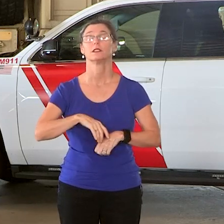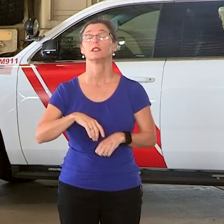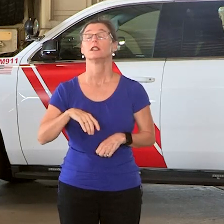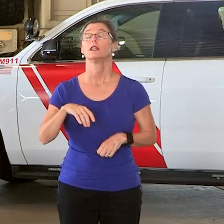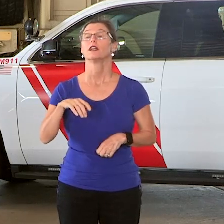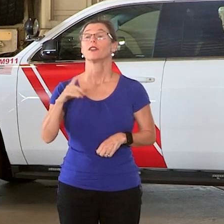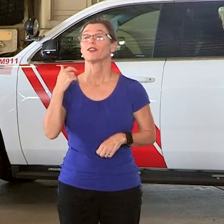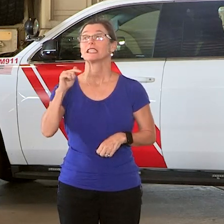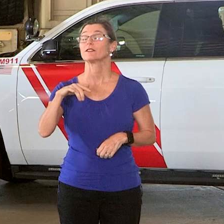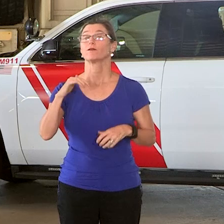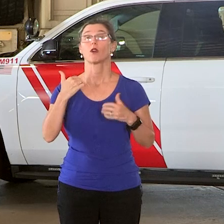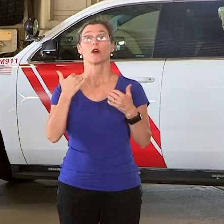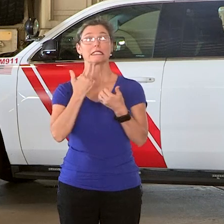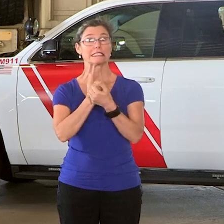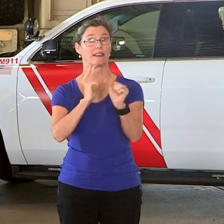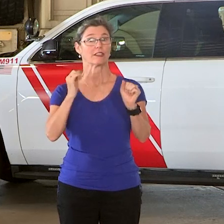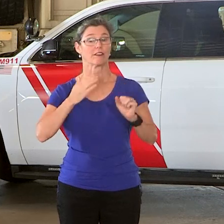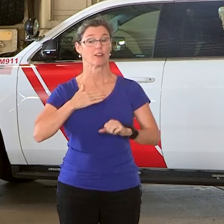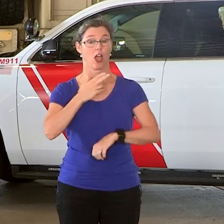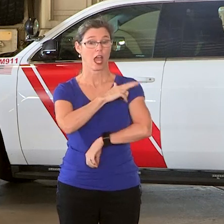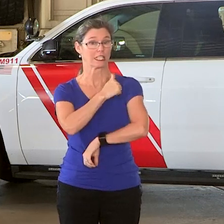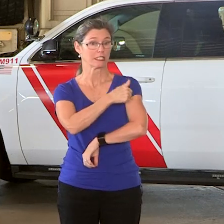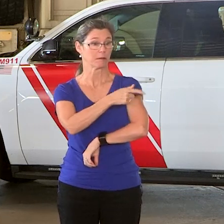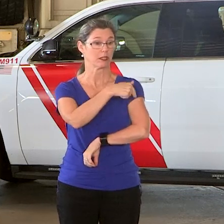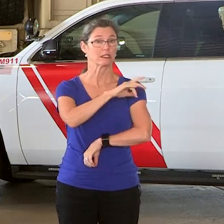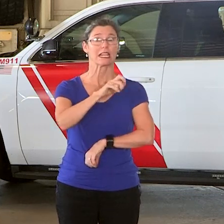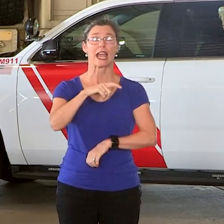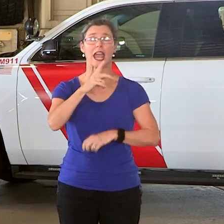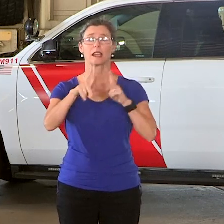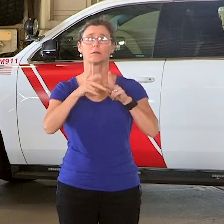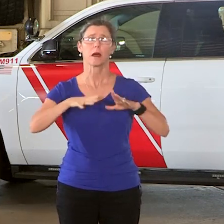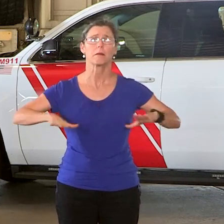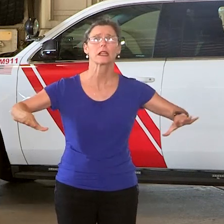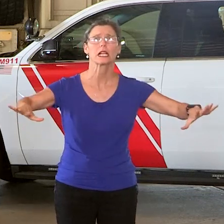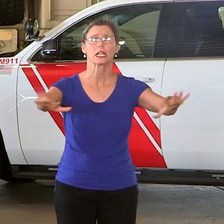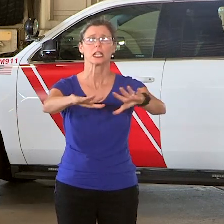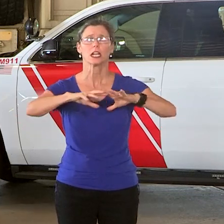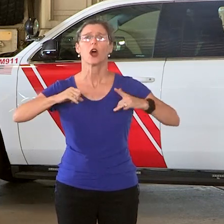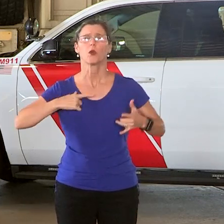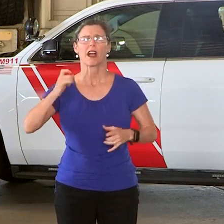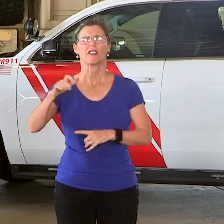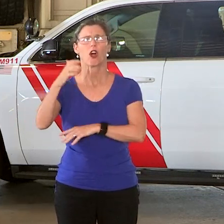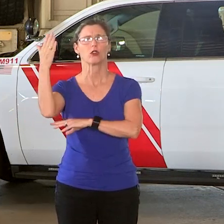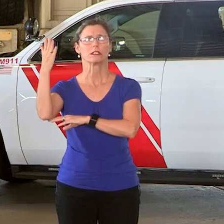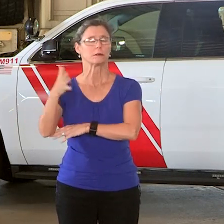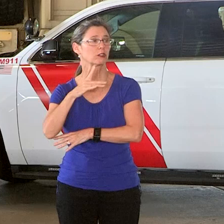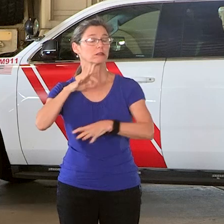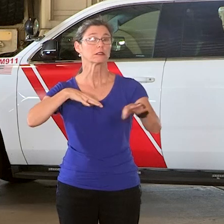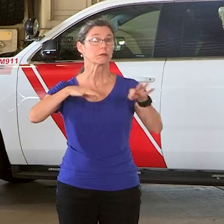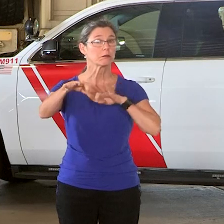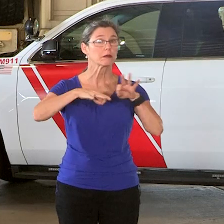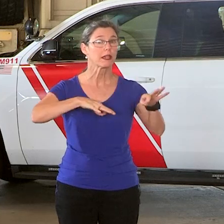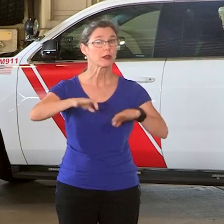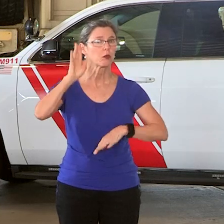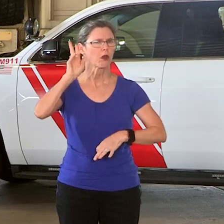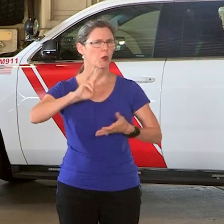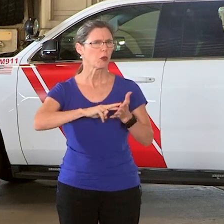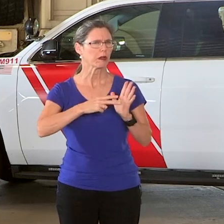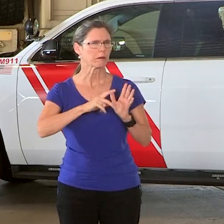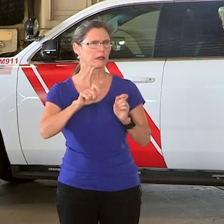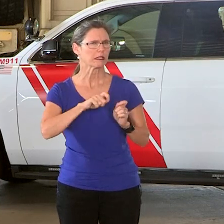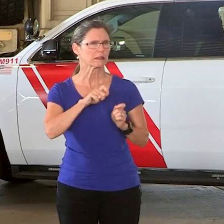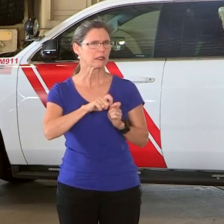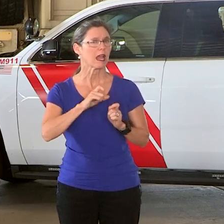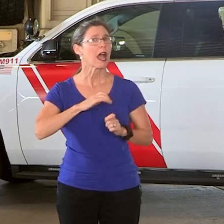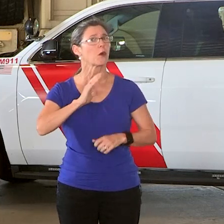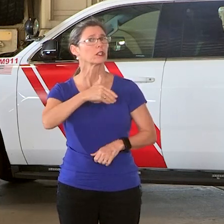to ensure the safety of our hospitals and the public at large. We'll have some speakers later that will explain what that means. And with that, I